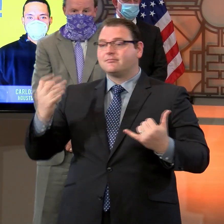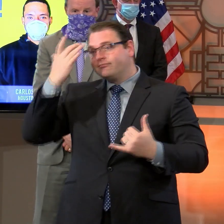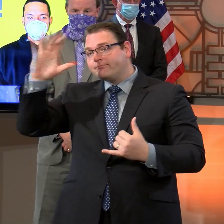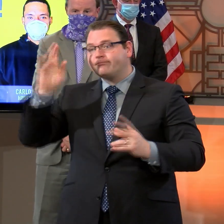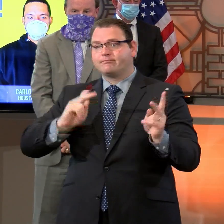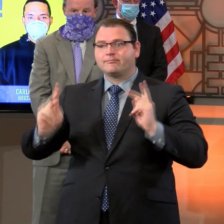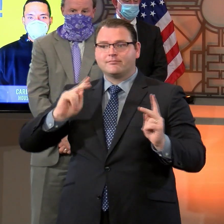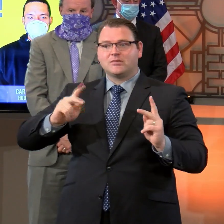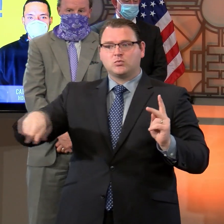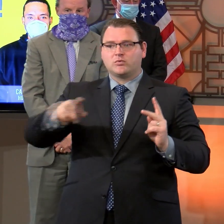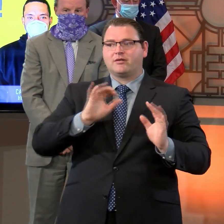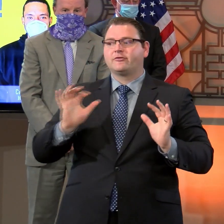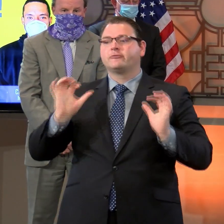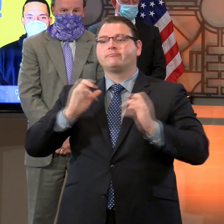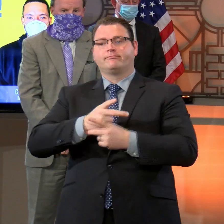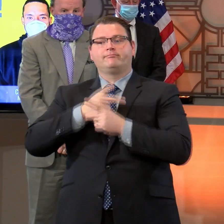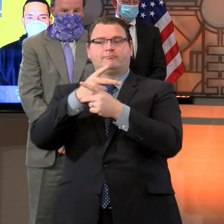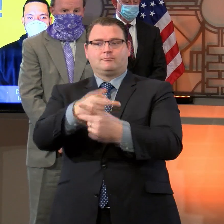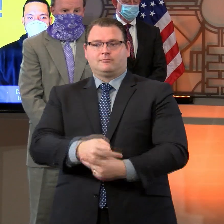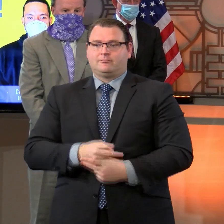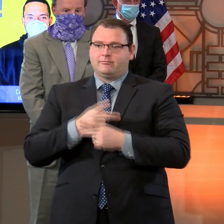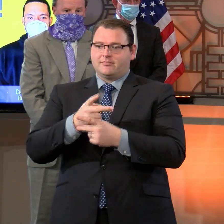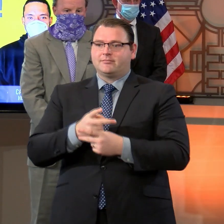be cautious as we move forward.